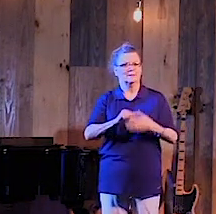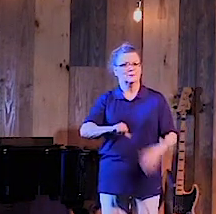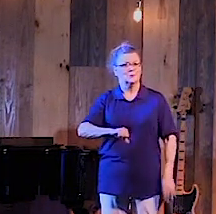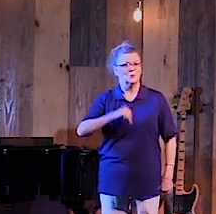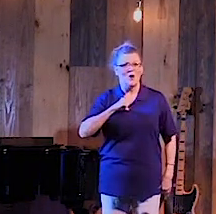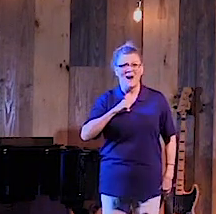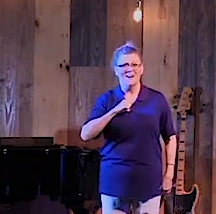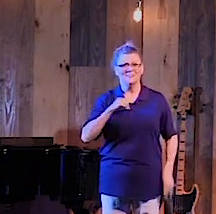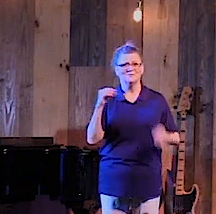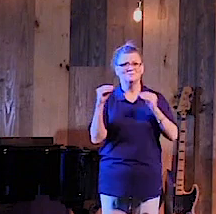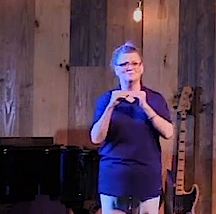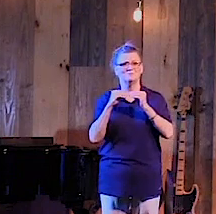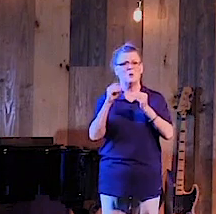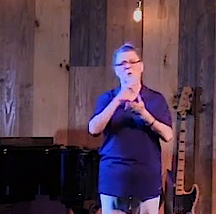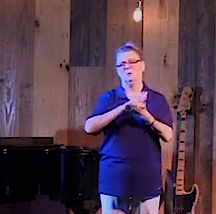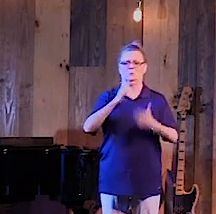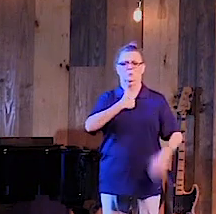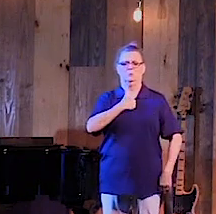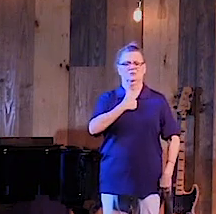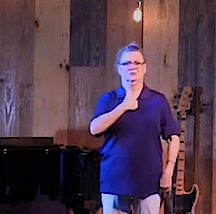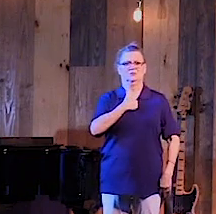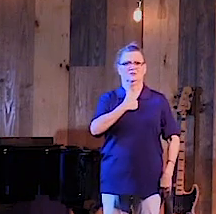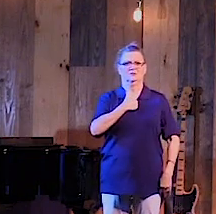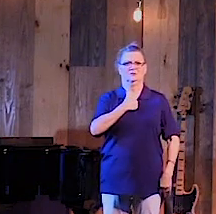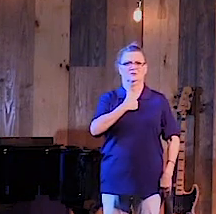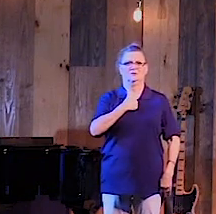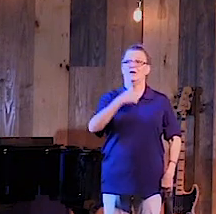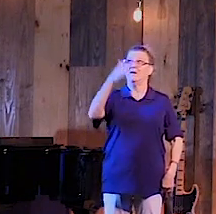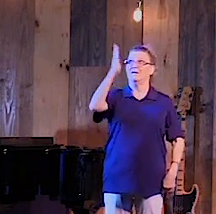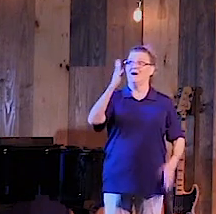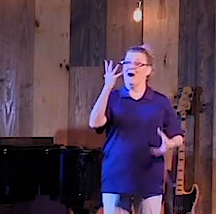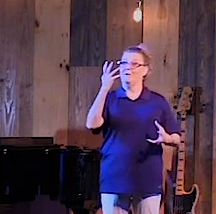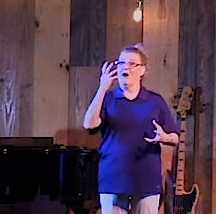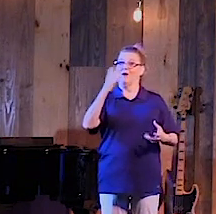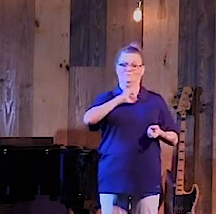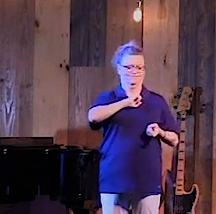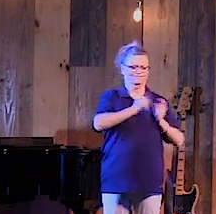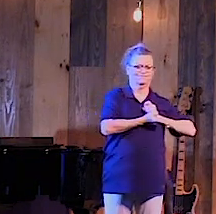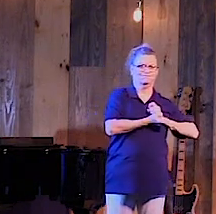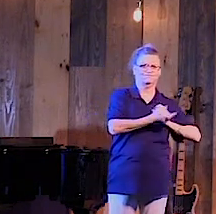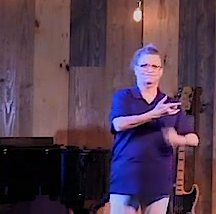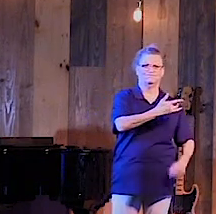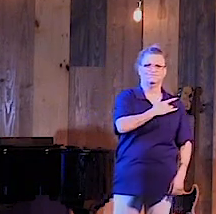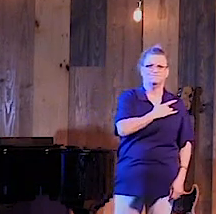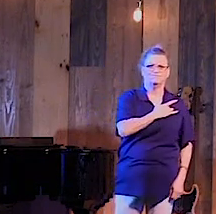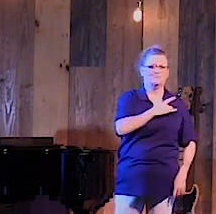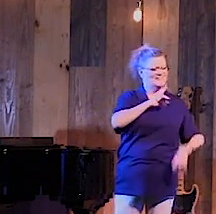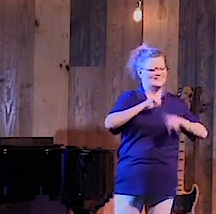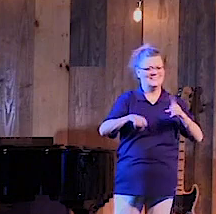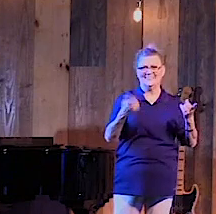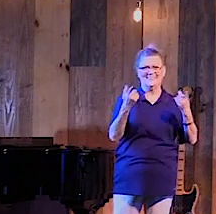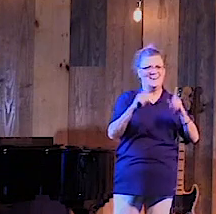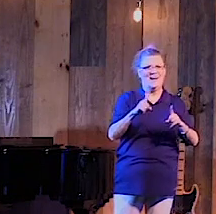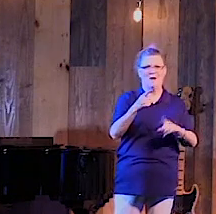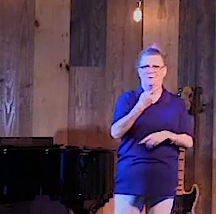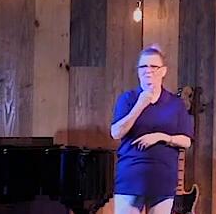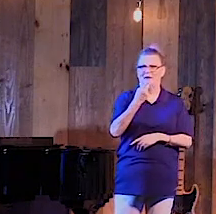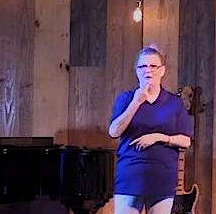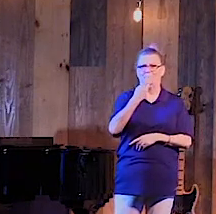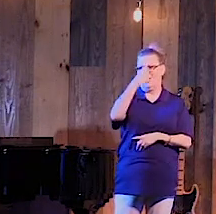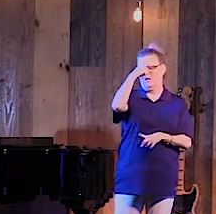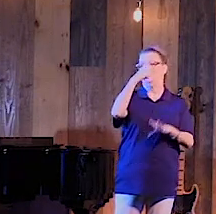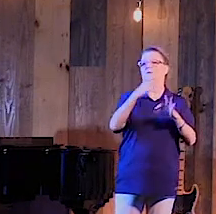more self-righteousness. And see, what God wants is a change of heart. And that can't happen by you and I resolving to do